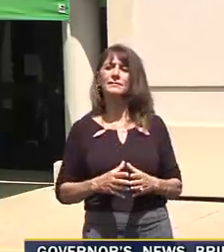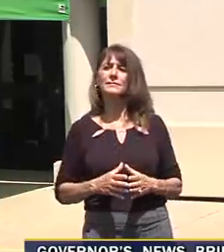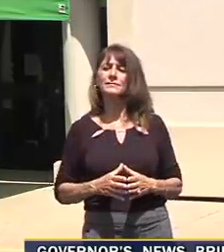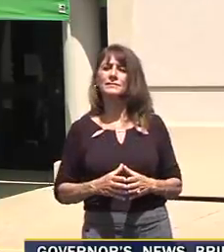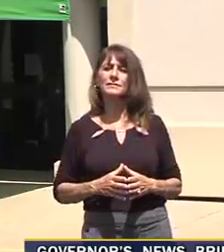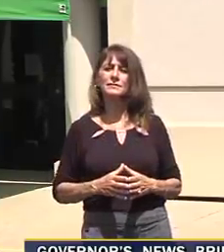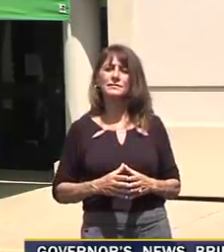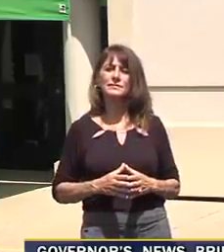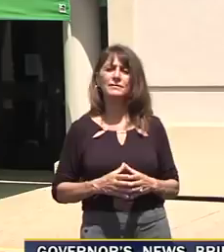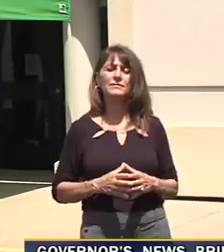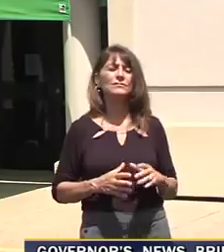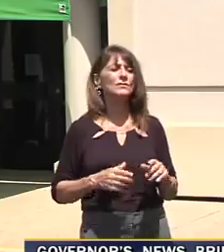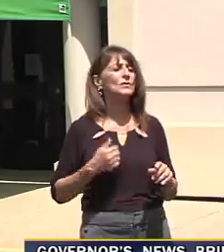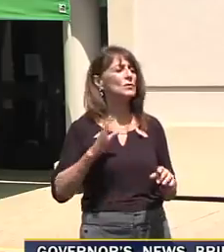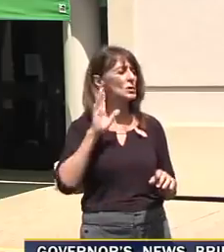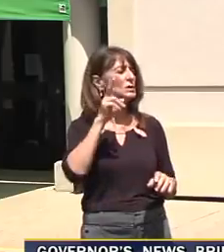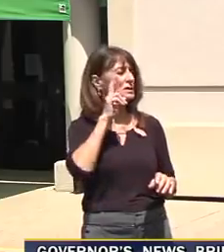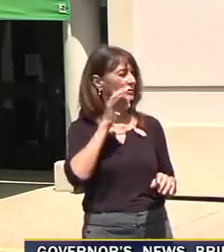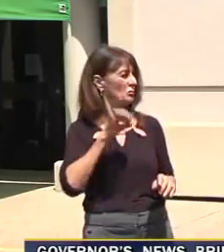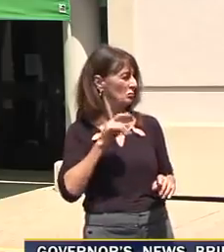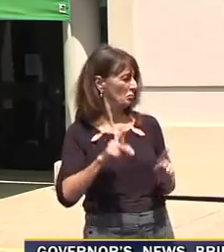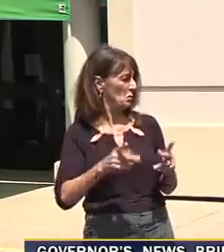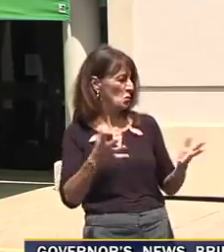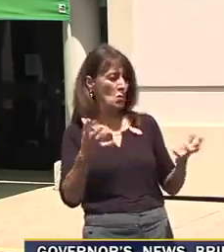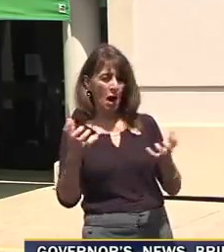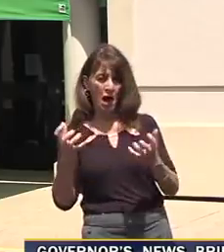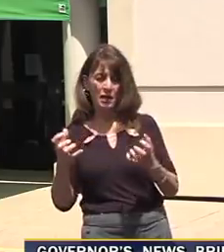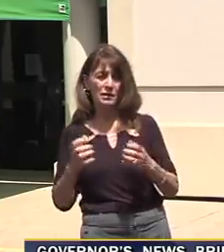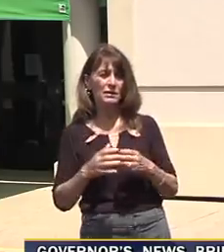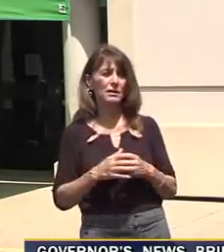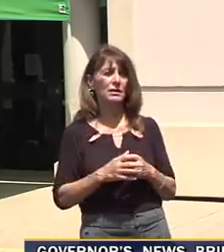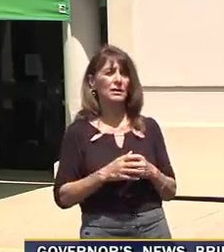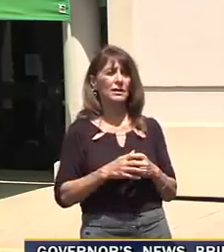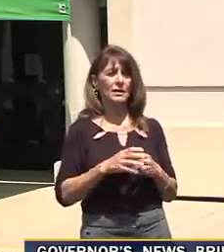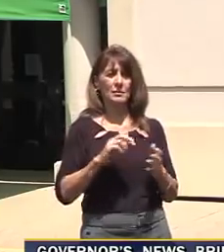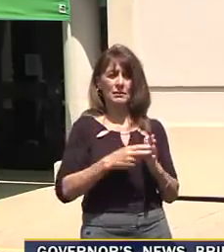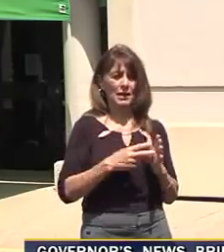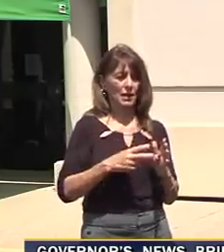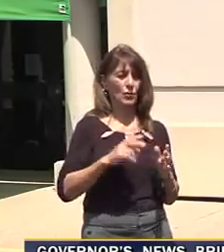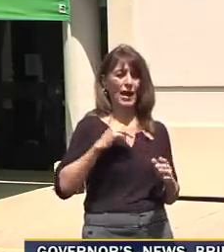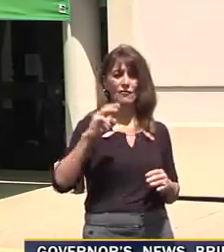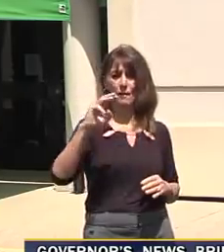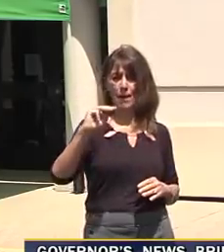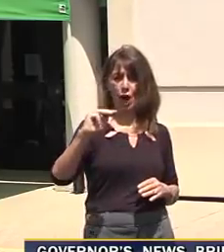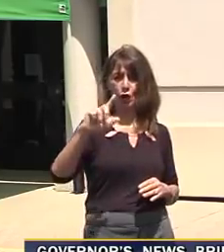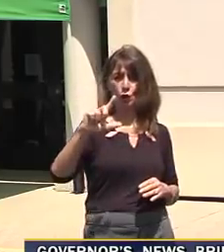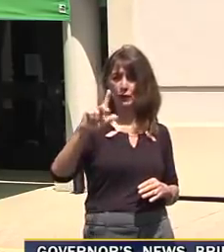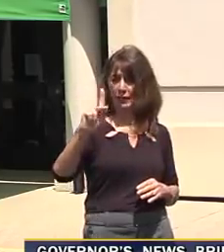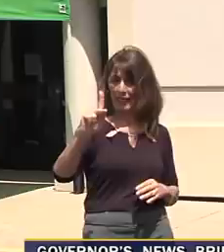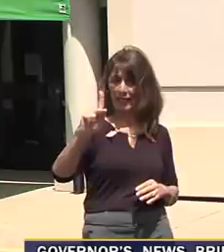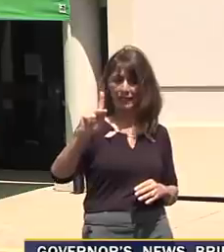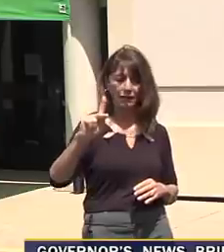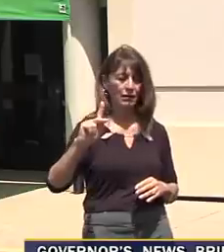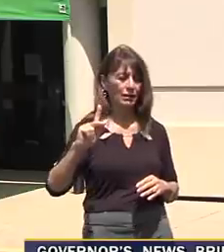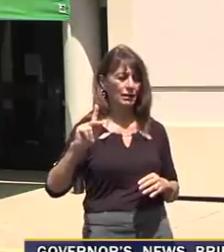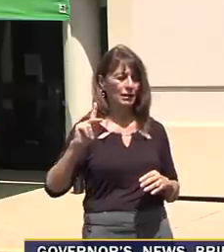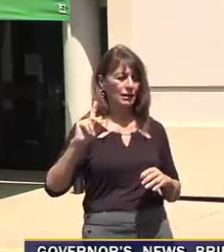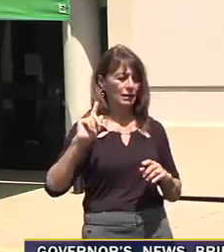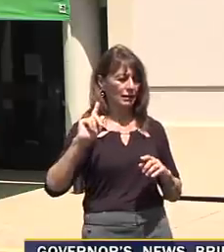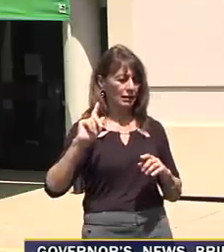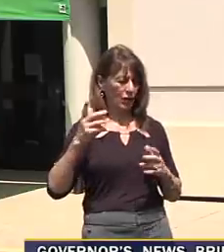there? See what the appetite for that is. Is that we're losing a day of work. We got Martin Luther King Day. But